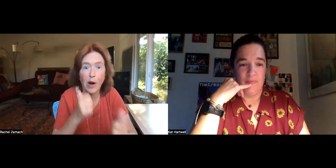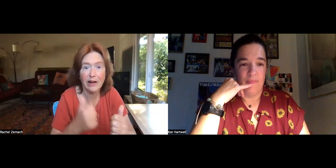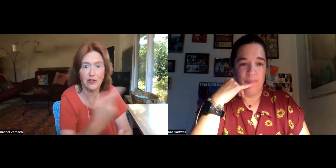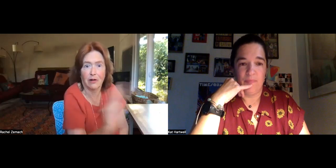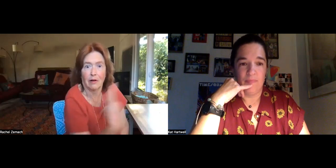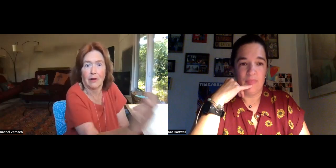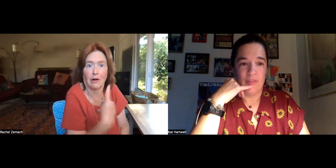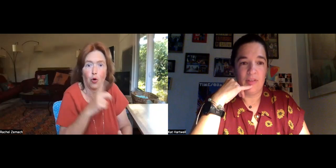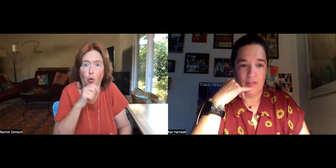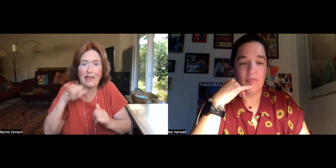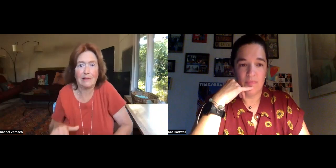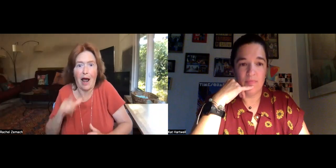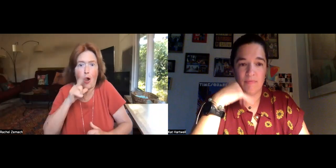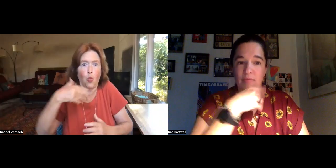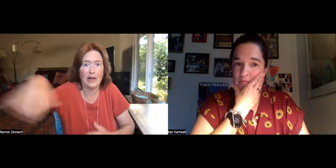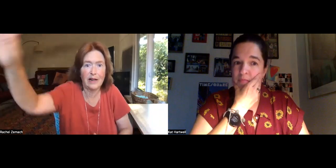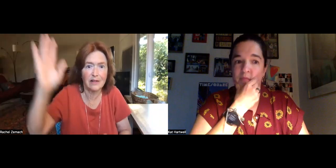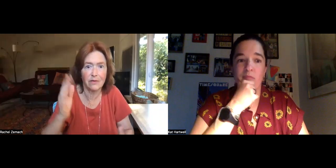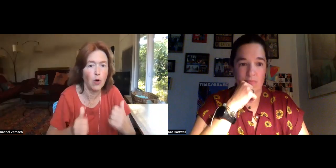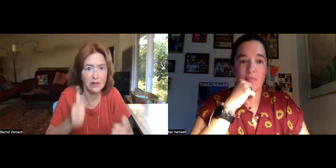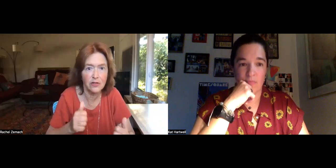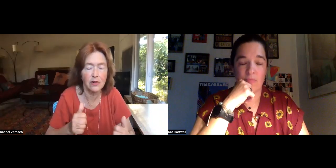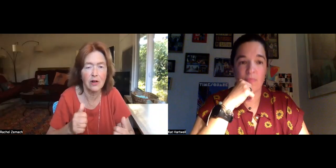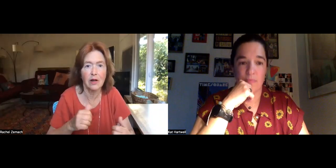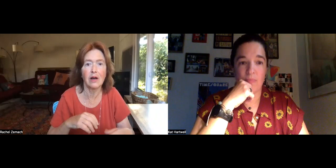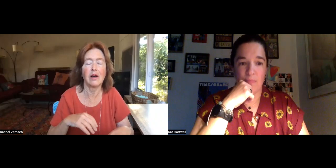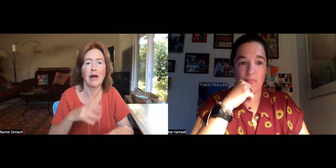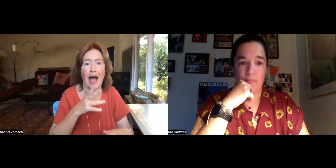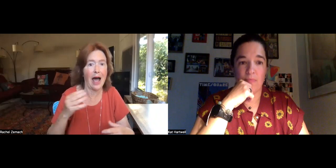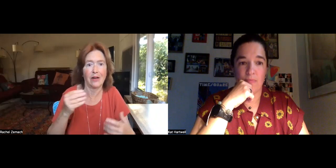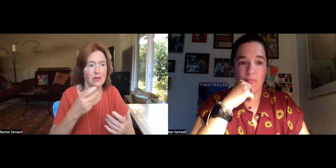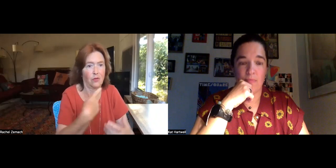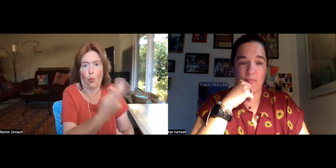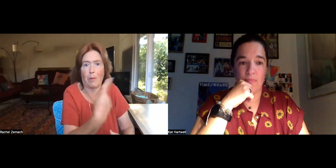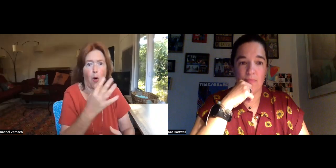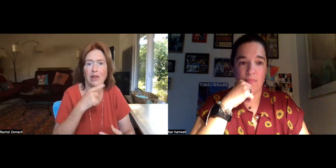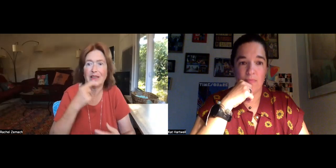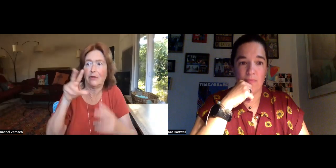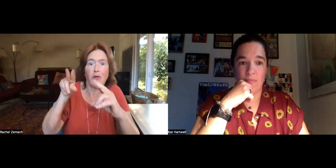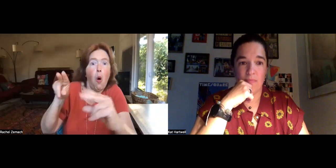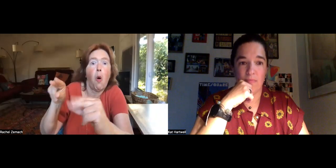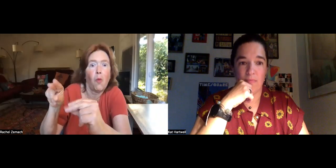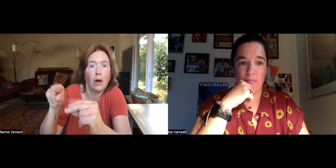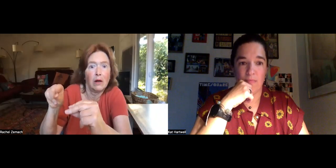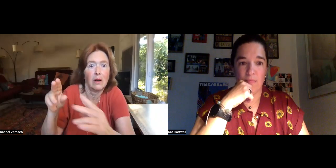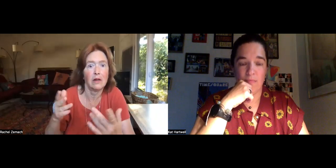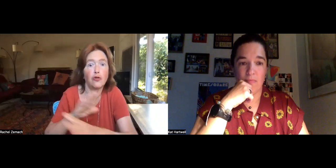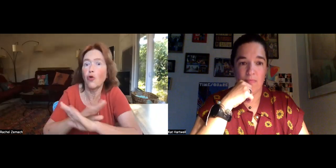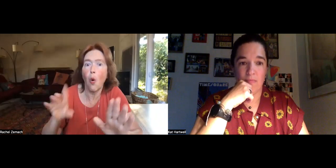Which who's there, who leave, which and all of that. No, don't